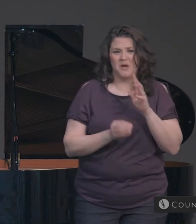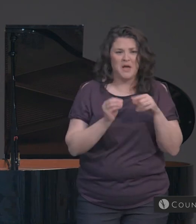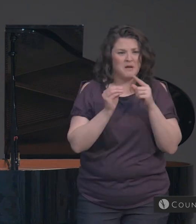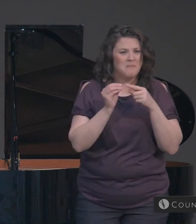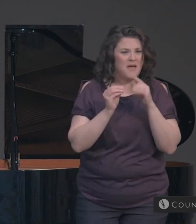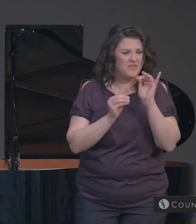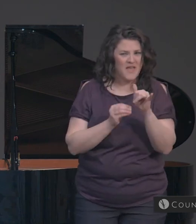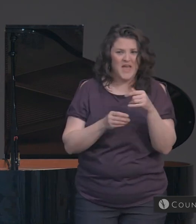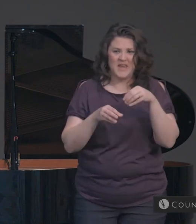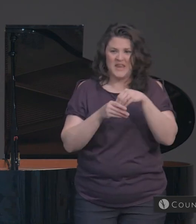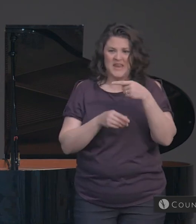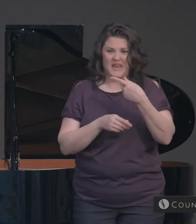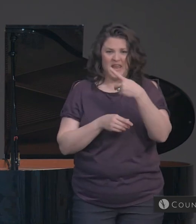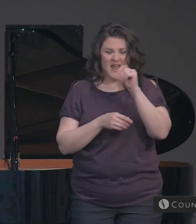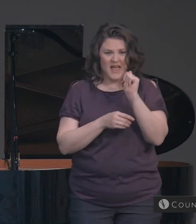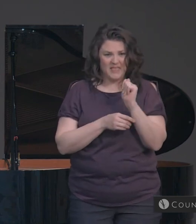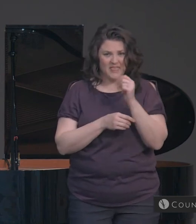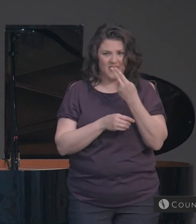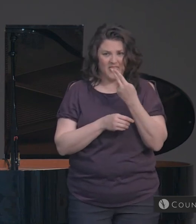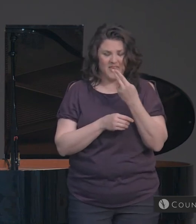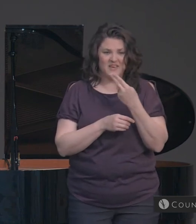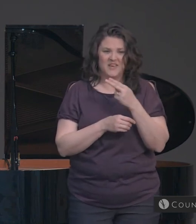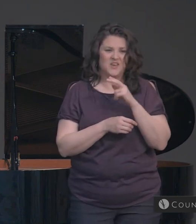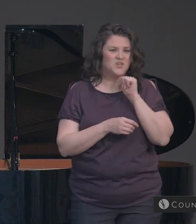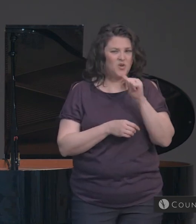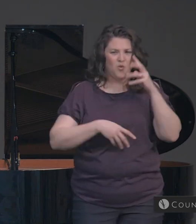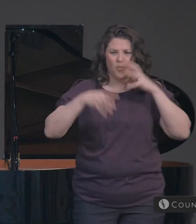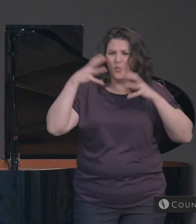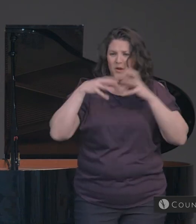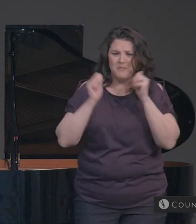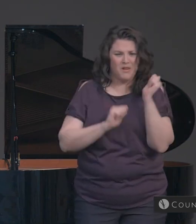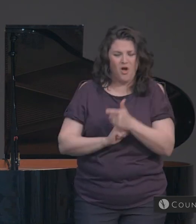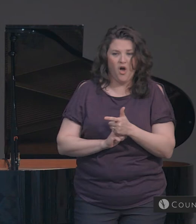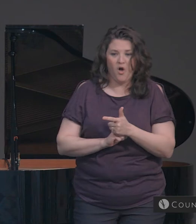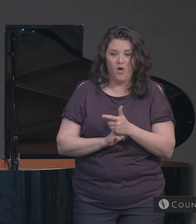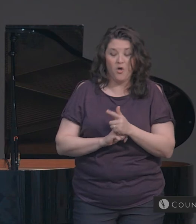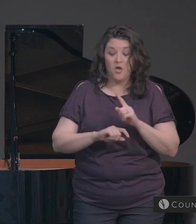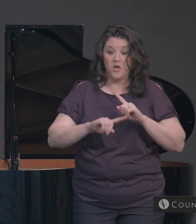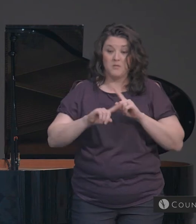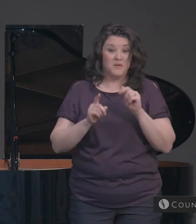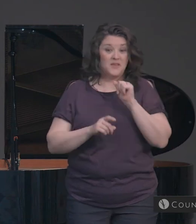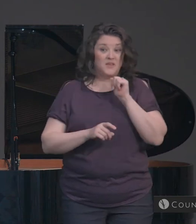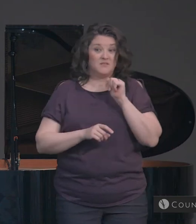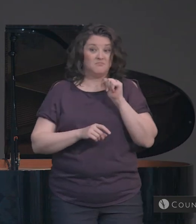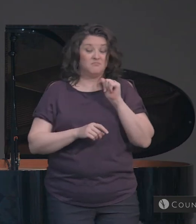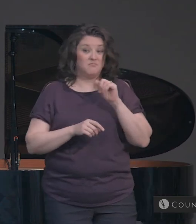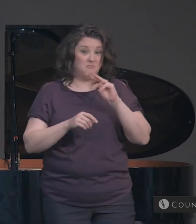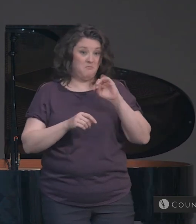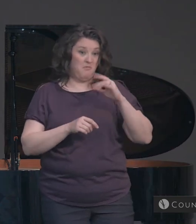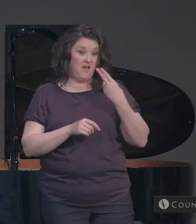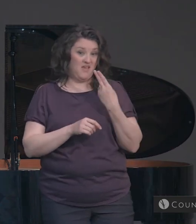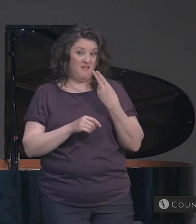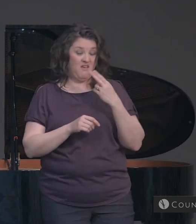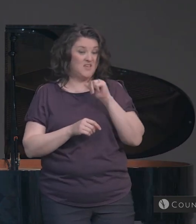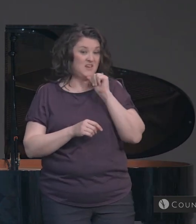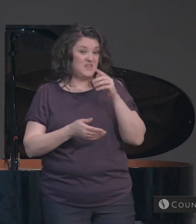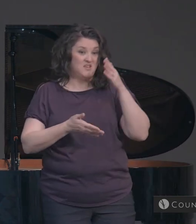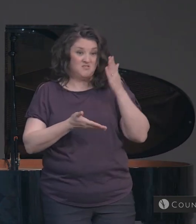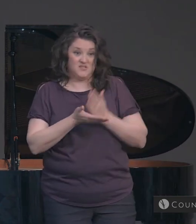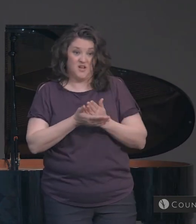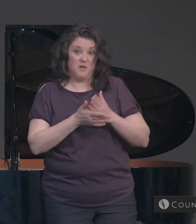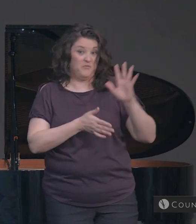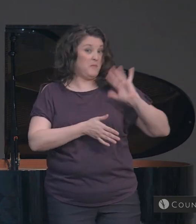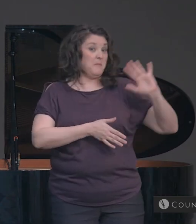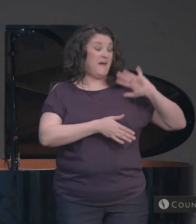not at all. But he doesn't just stop with the past. He doesn't just stop with the past, talking about